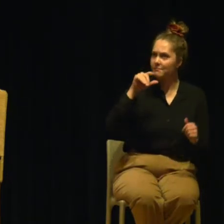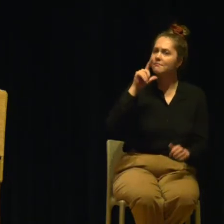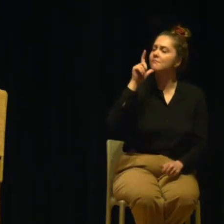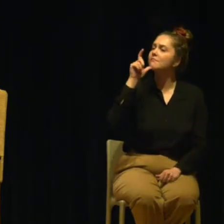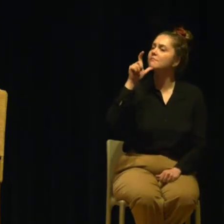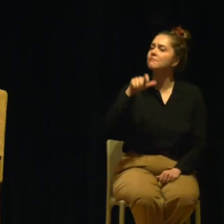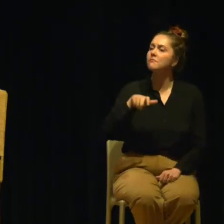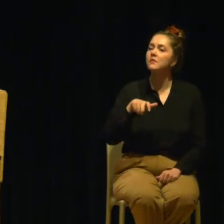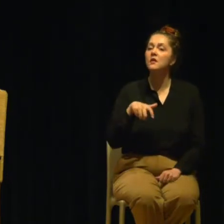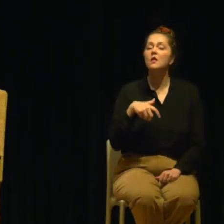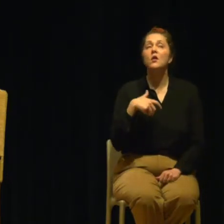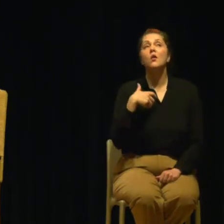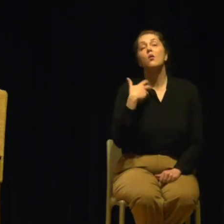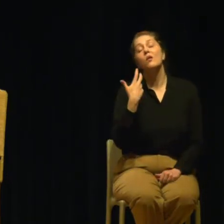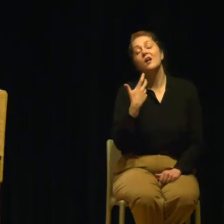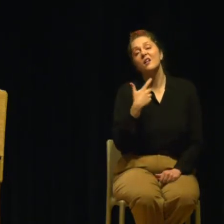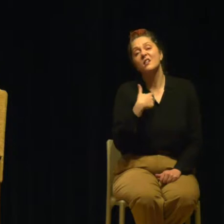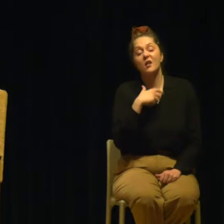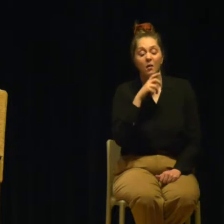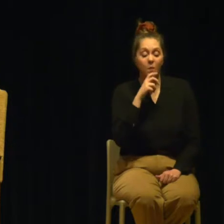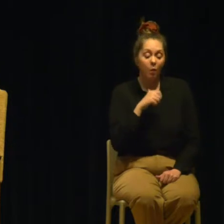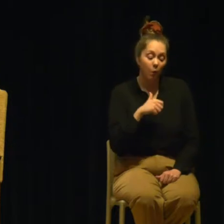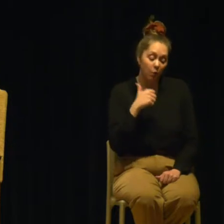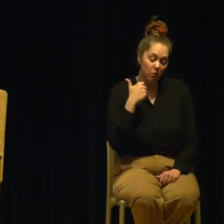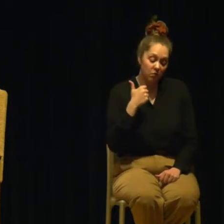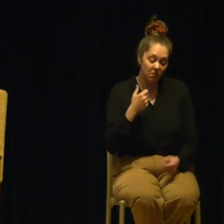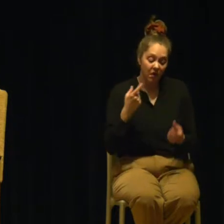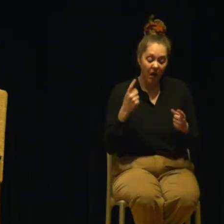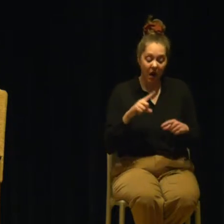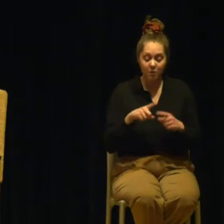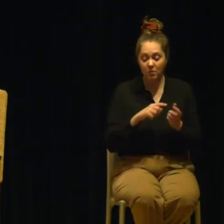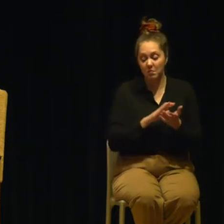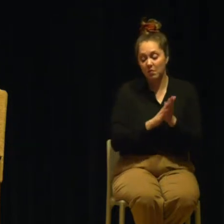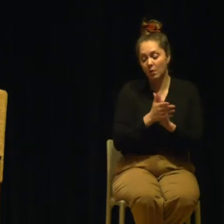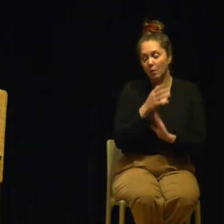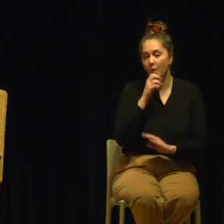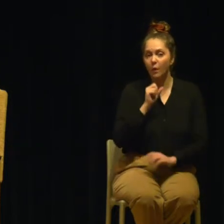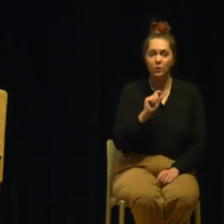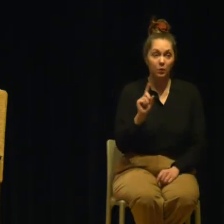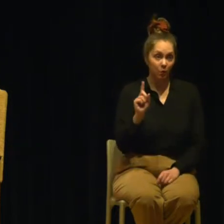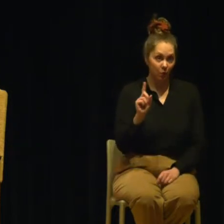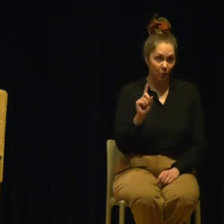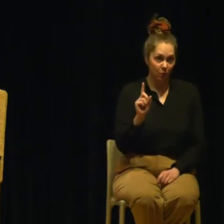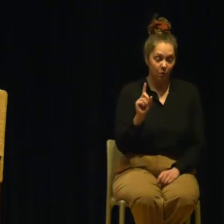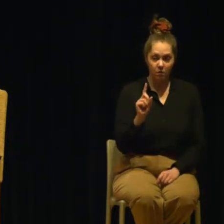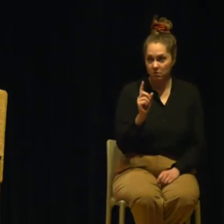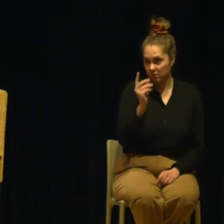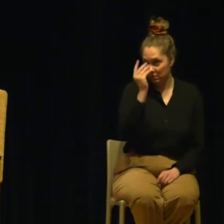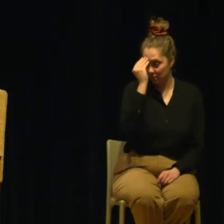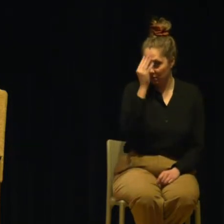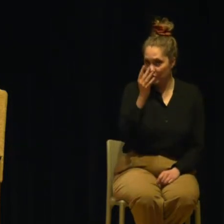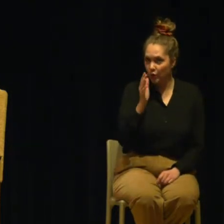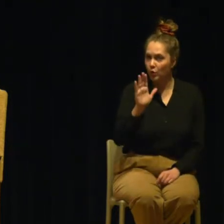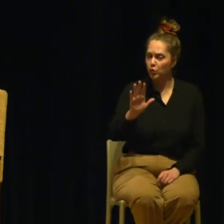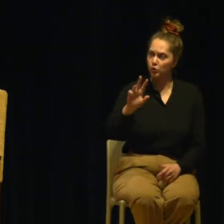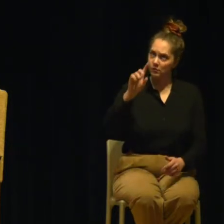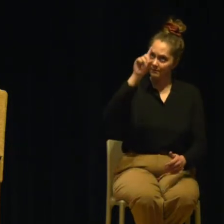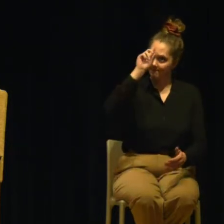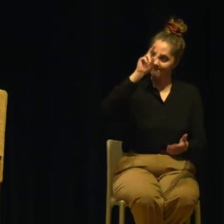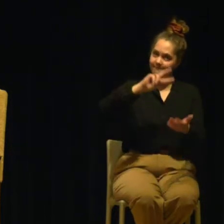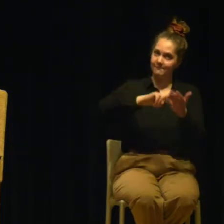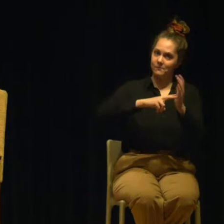well, I'm older and that's what happens when you get old. No. I'm saying you should set your intention and